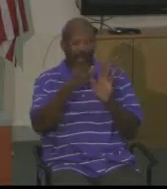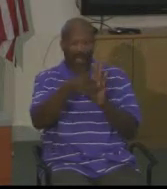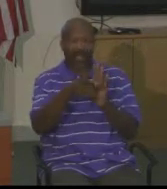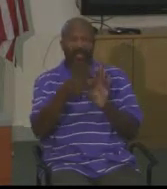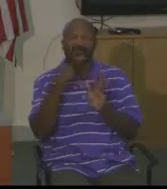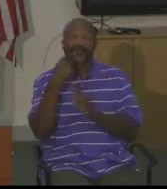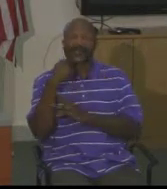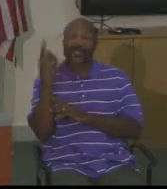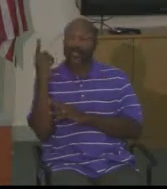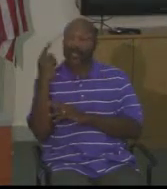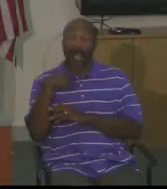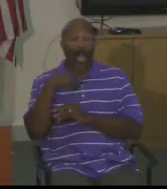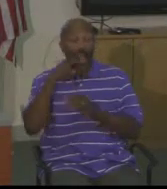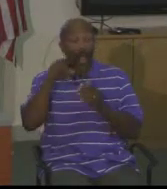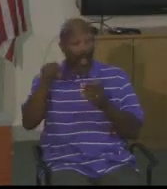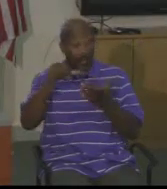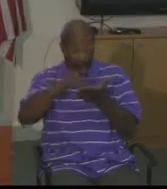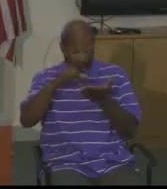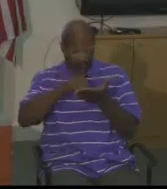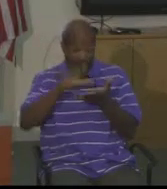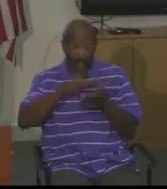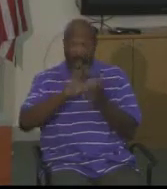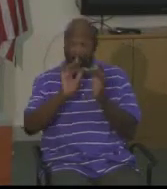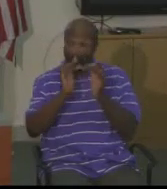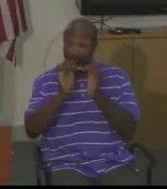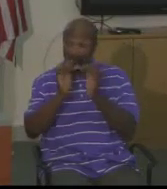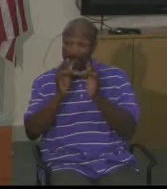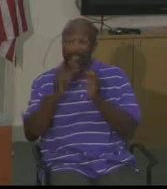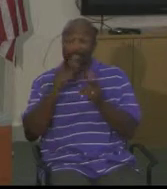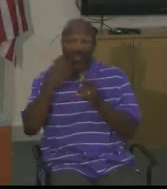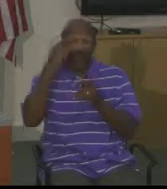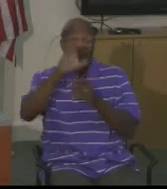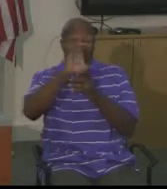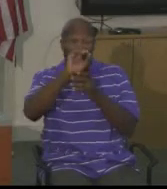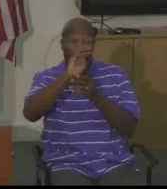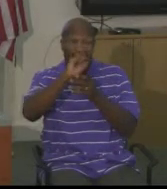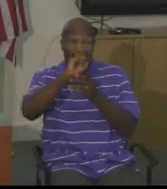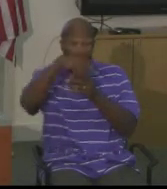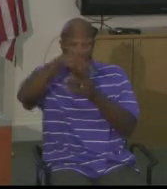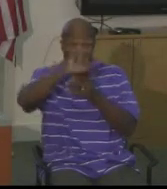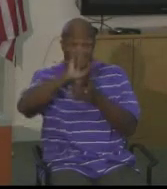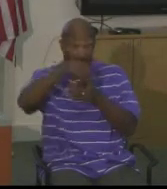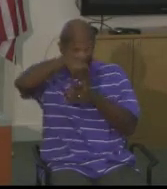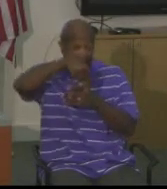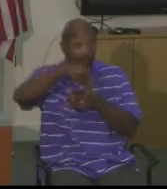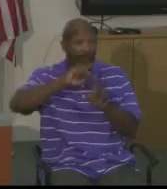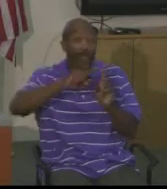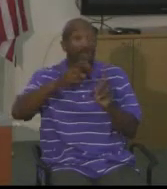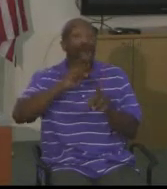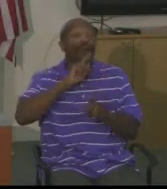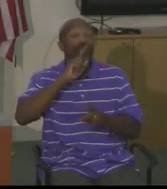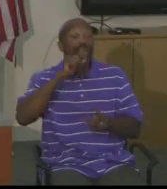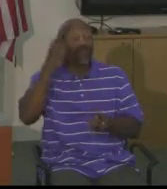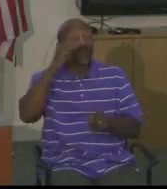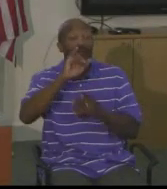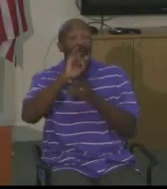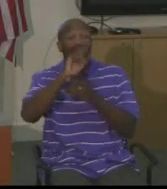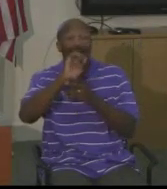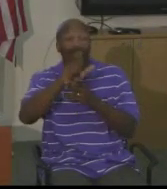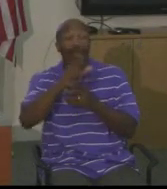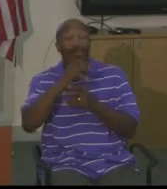It says, when I found it on the internet, it said it was for a compact, but really it was for an Intel